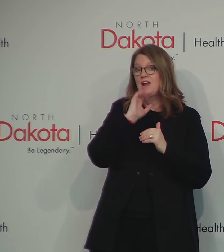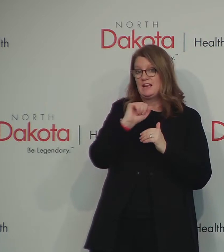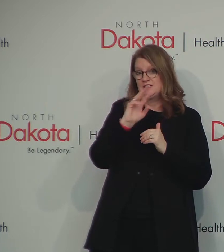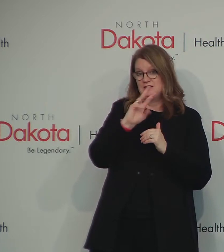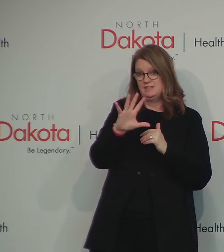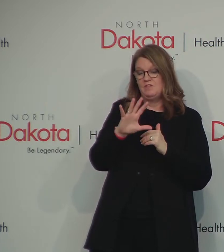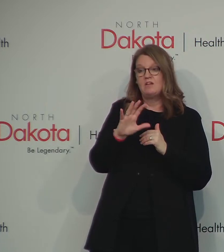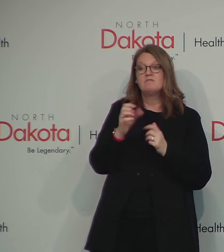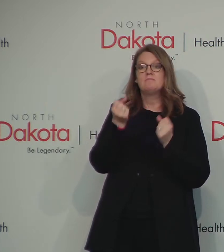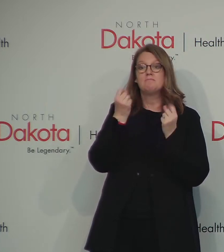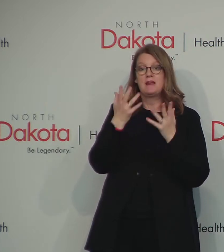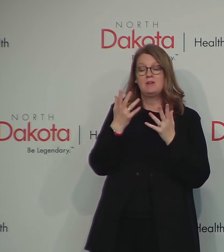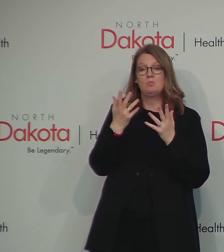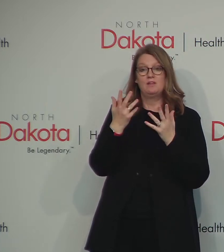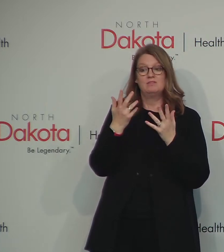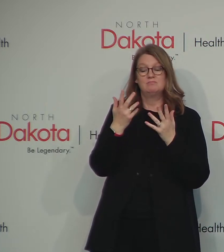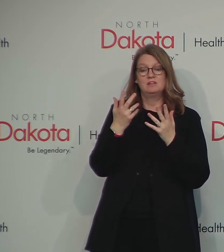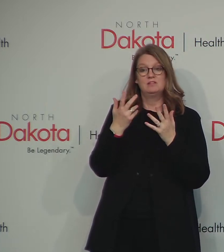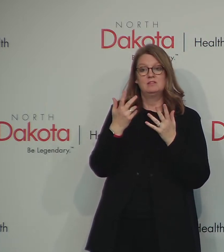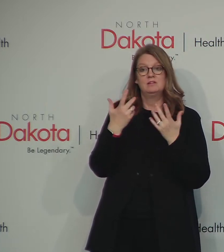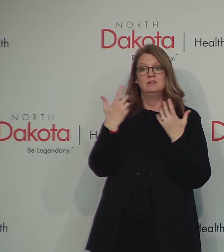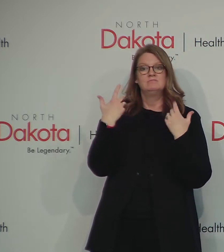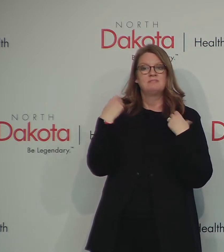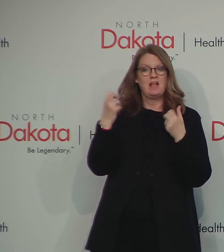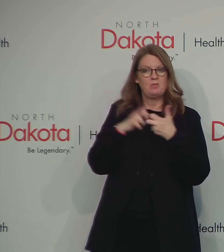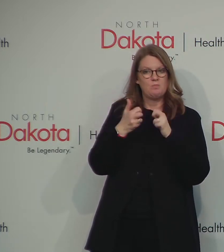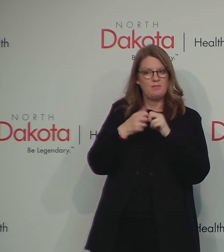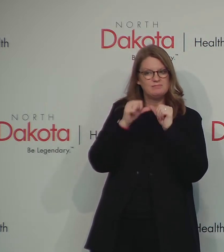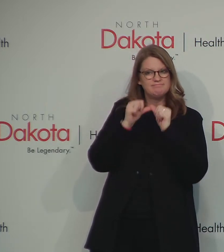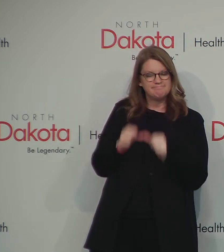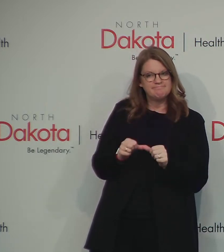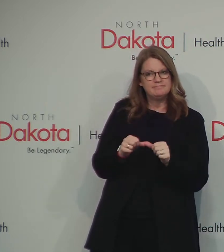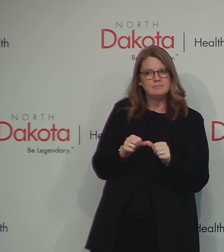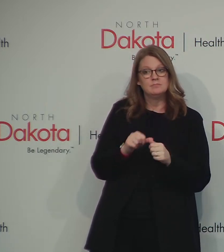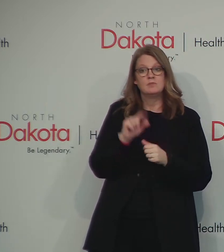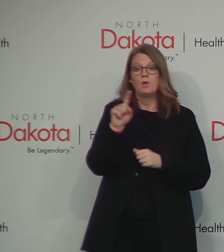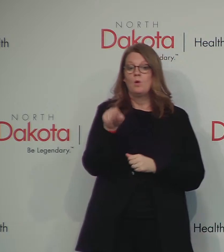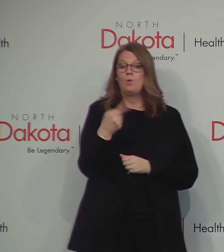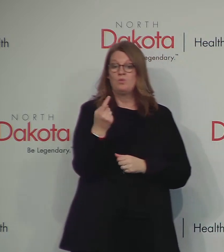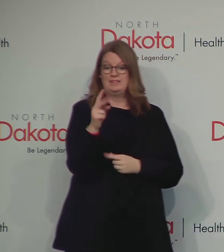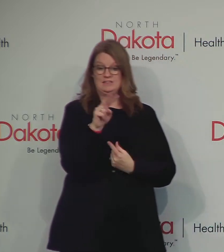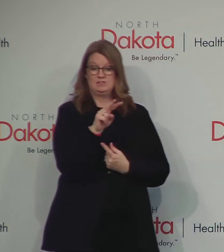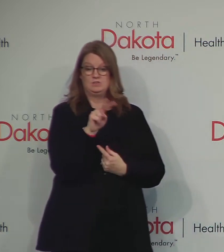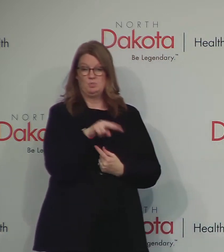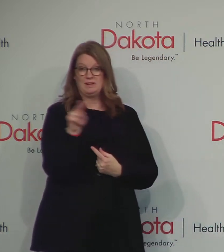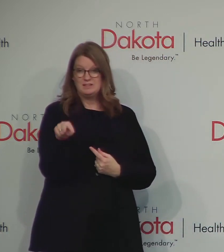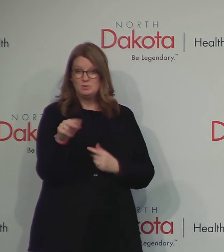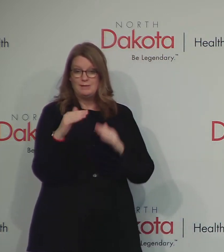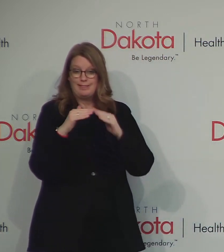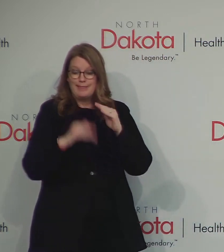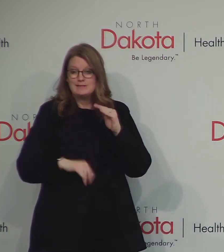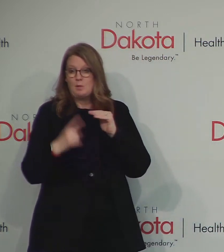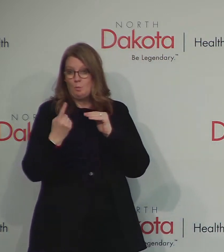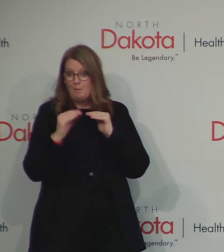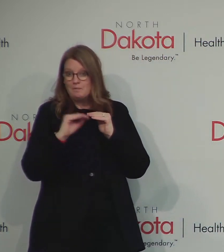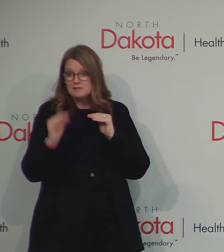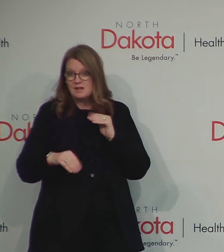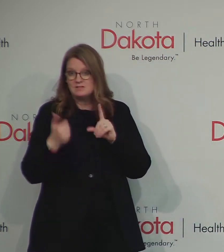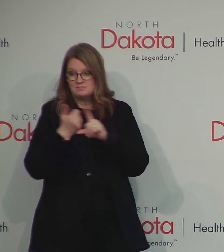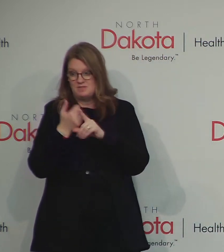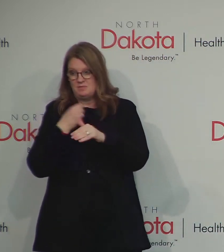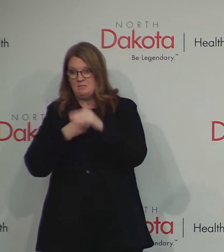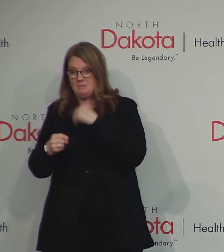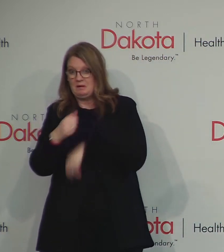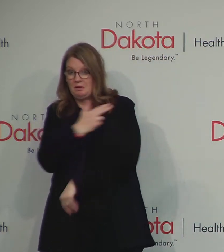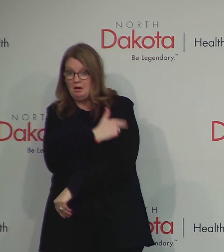underlying symptoms or underlying conditions. Only 22 or less than 1% have been